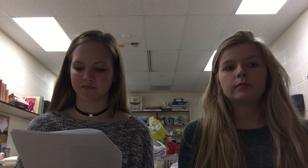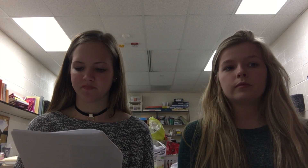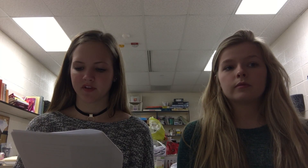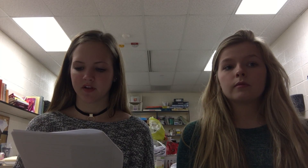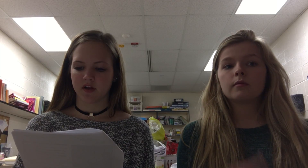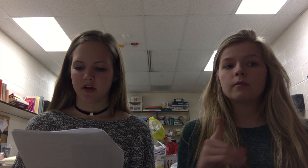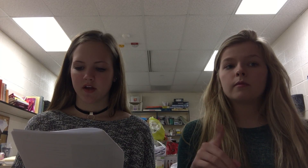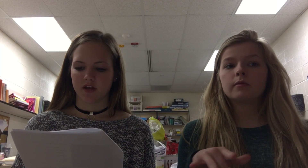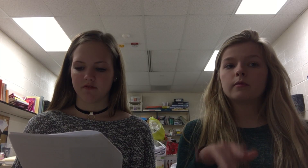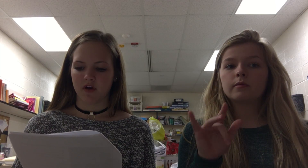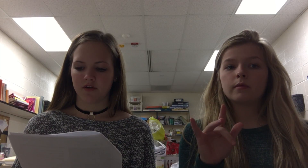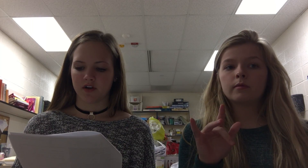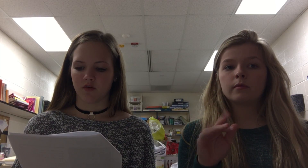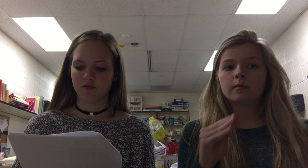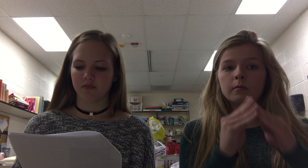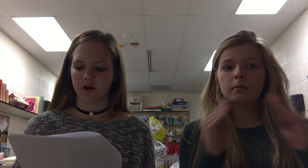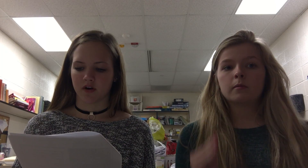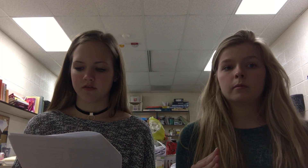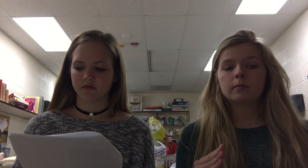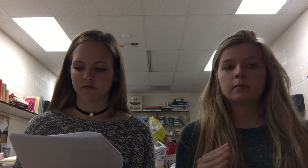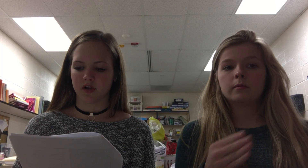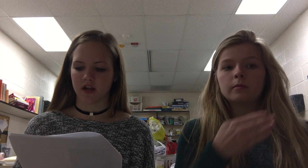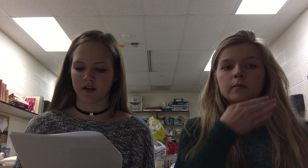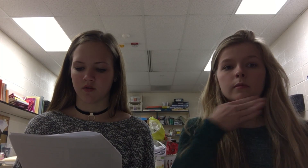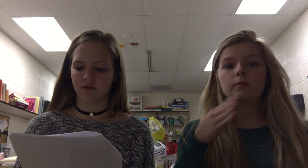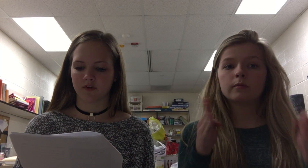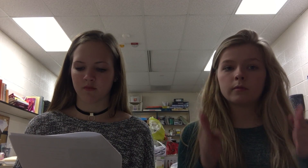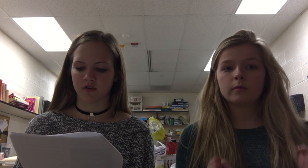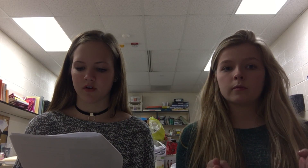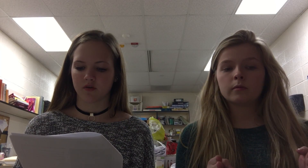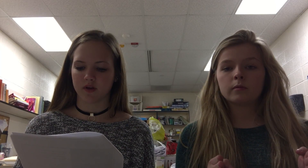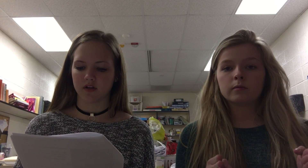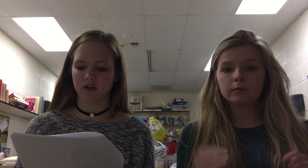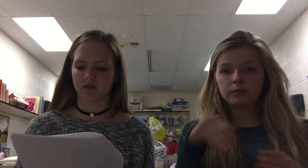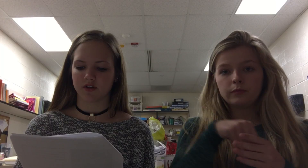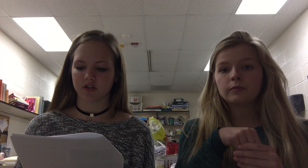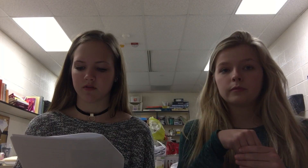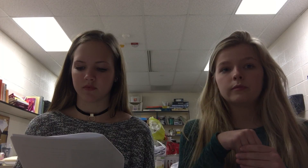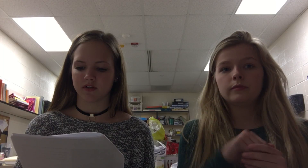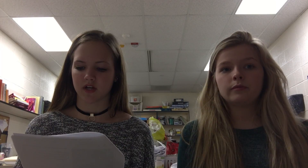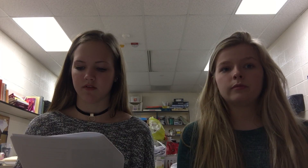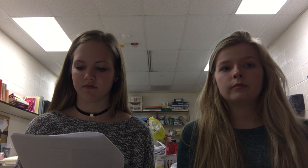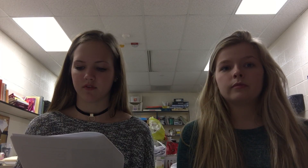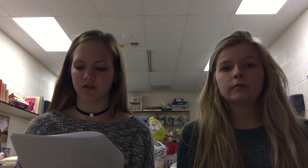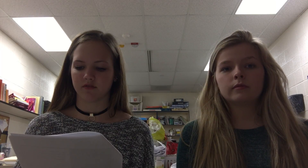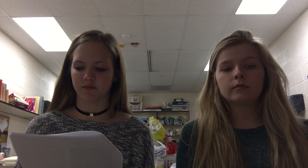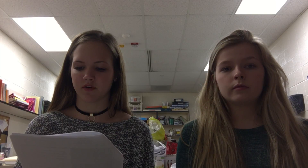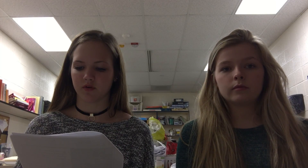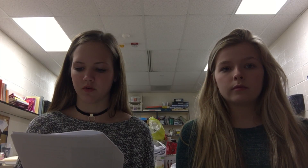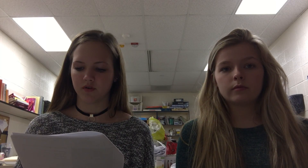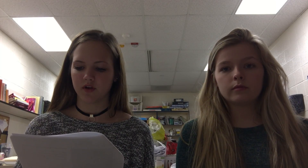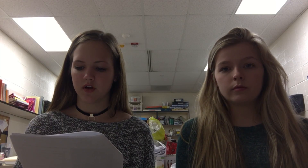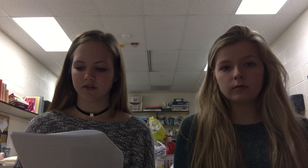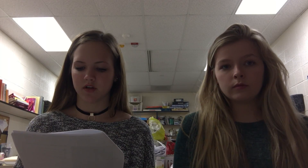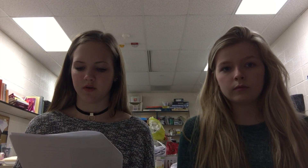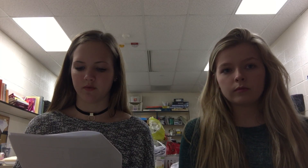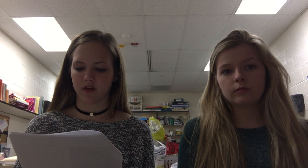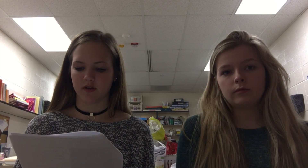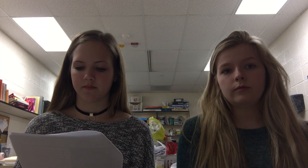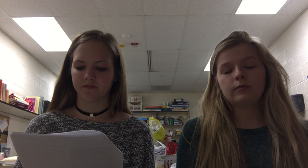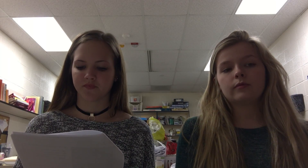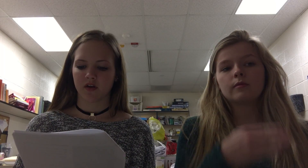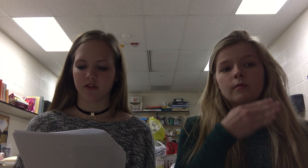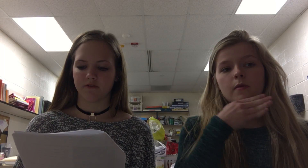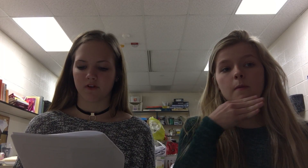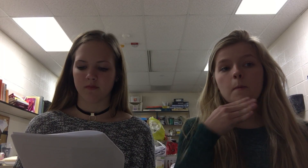spring. He found an old barn, and an old farmer quickly rushed him inside from the cold, snowy